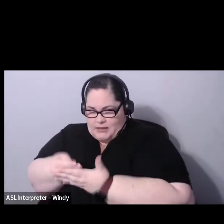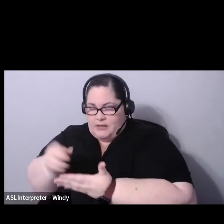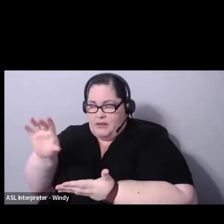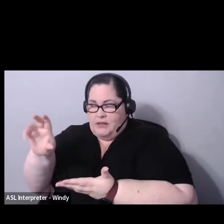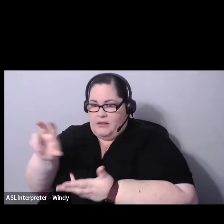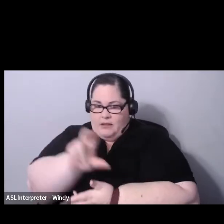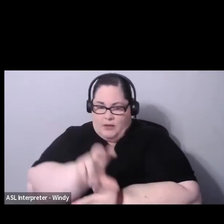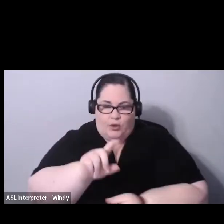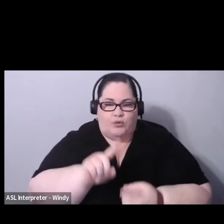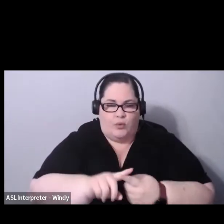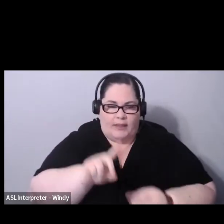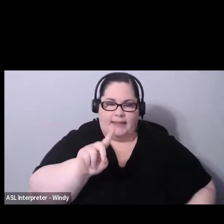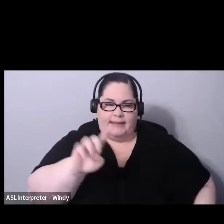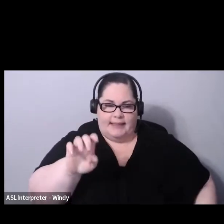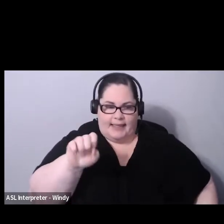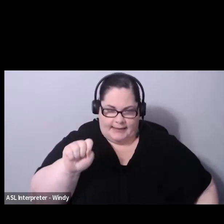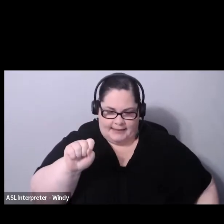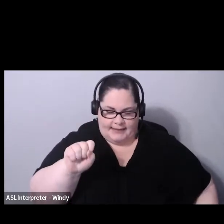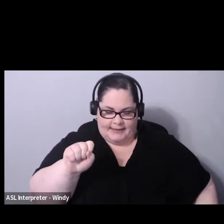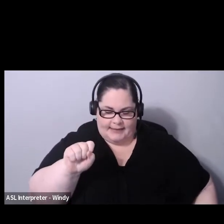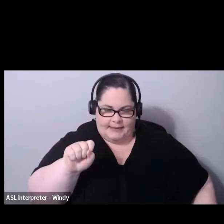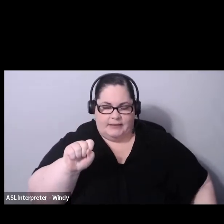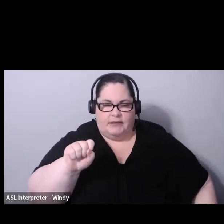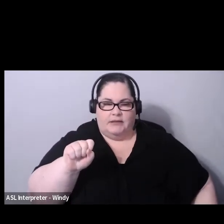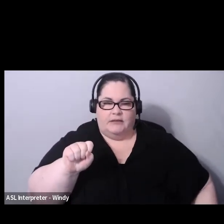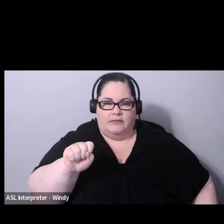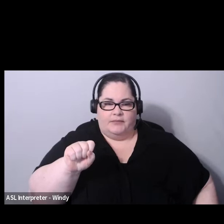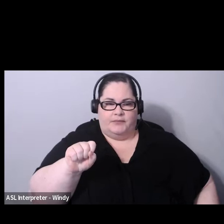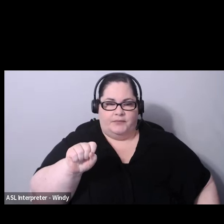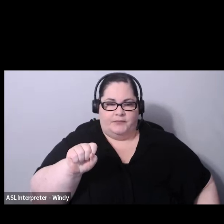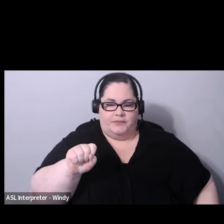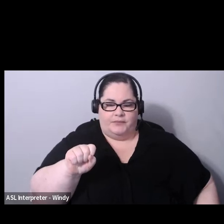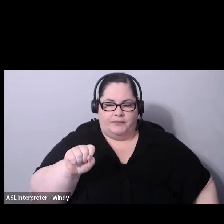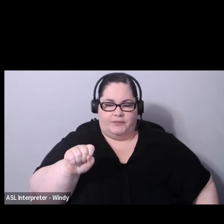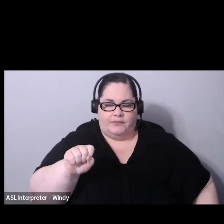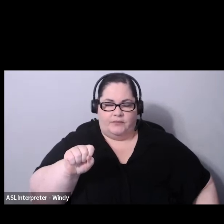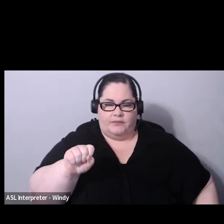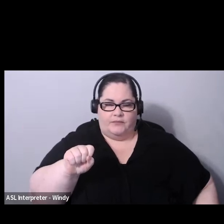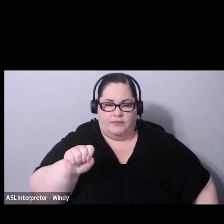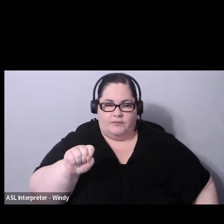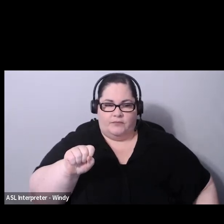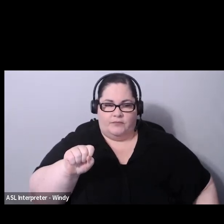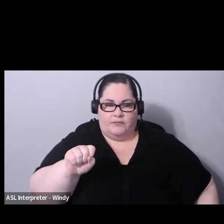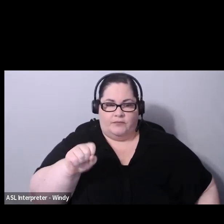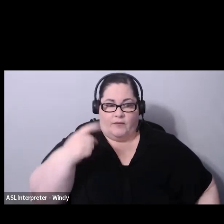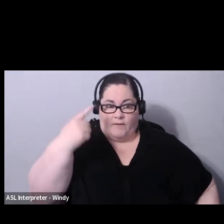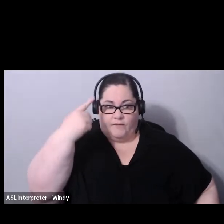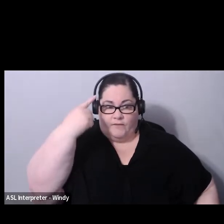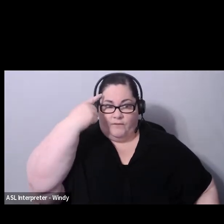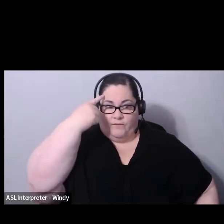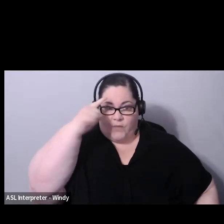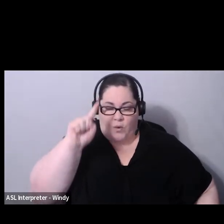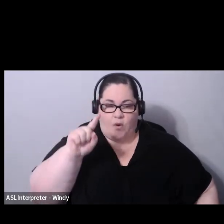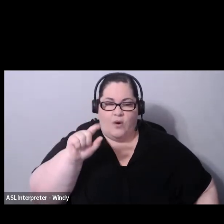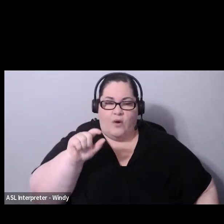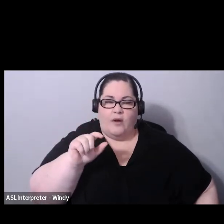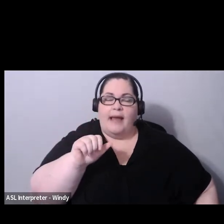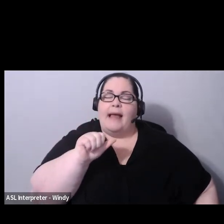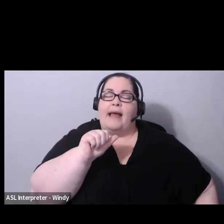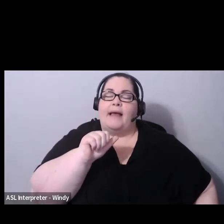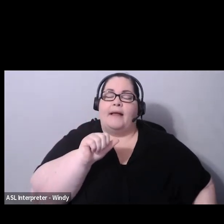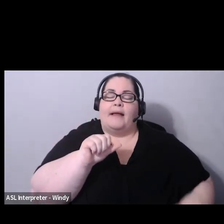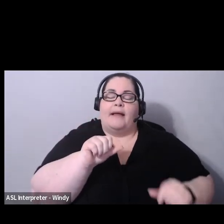of Economic Security, DES, to distribute to area agencies on